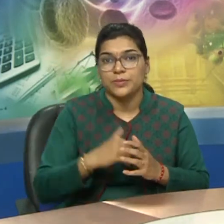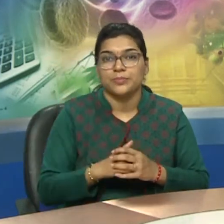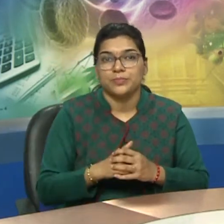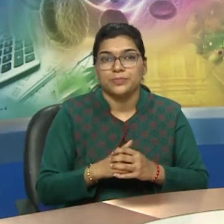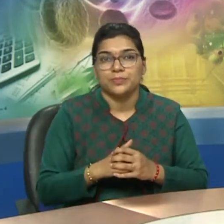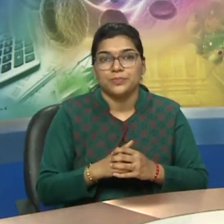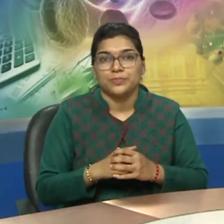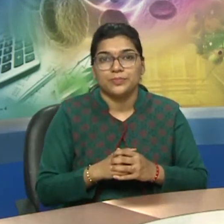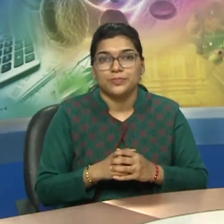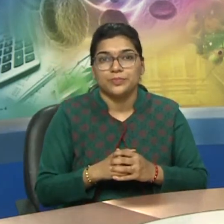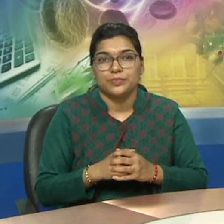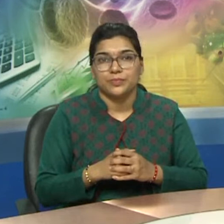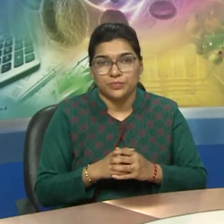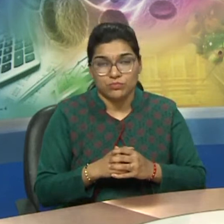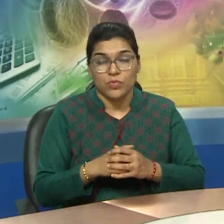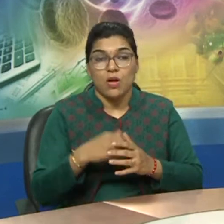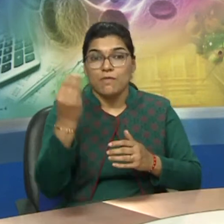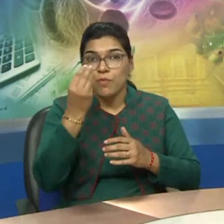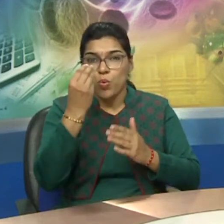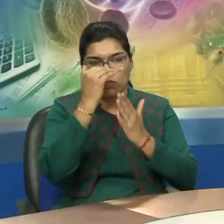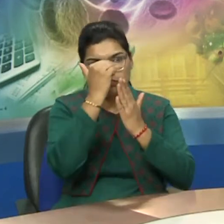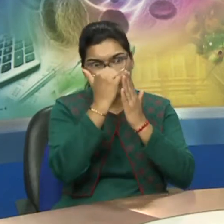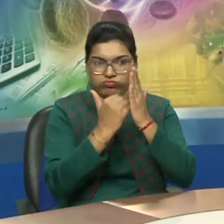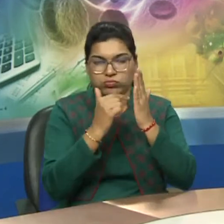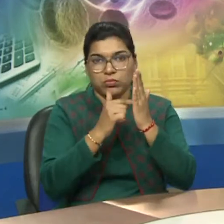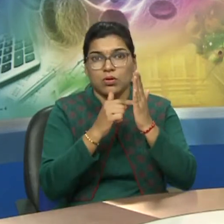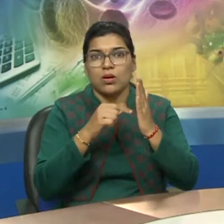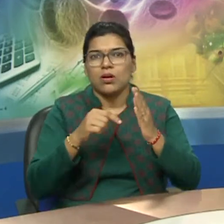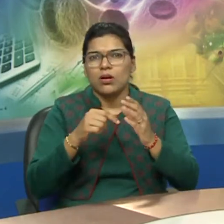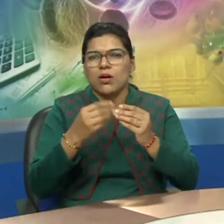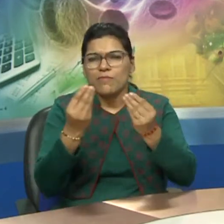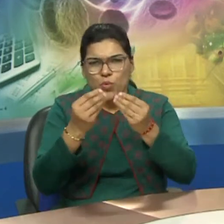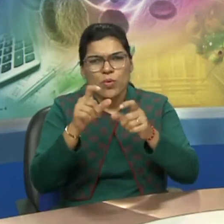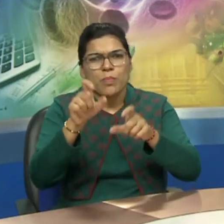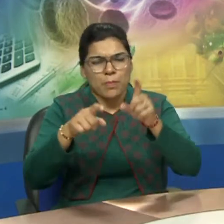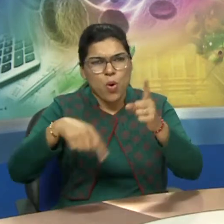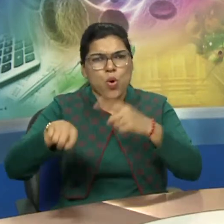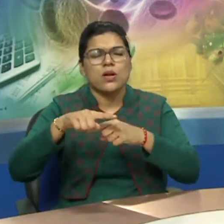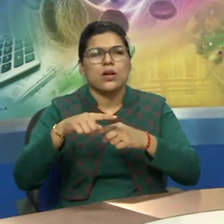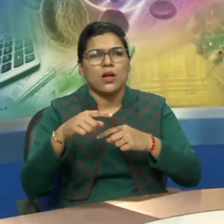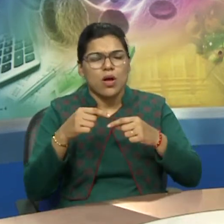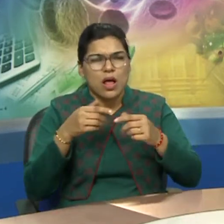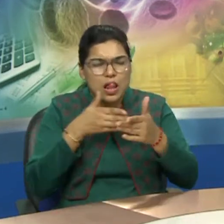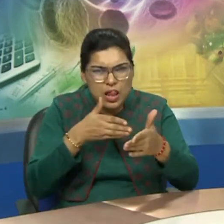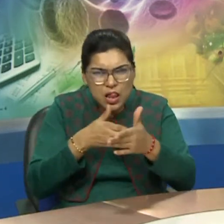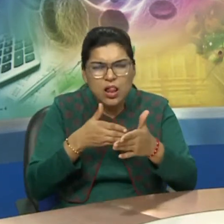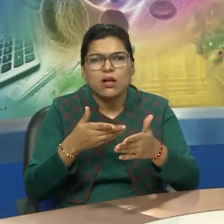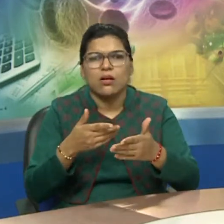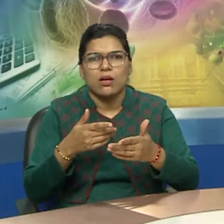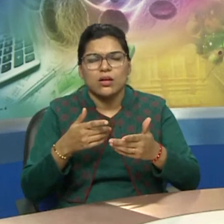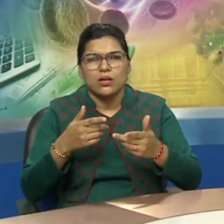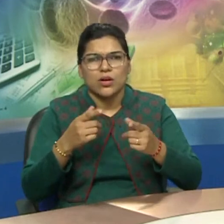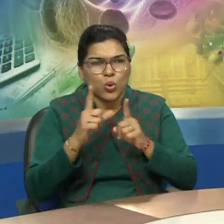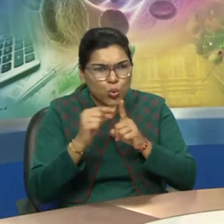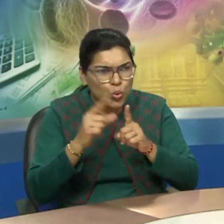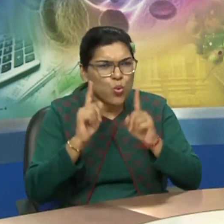And the next objective is we will be able to list some of the factors